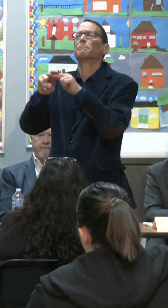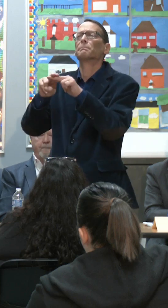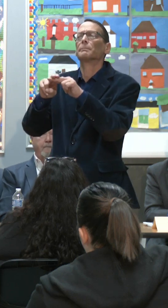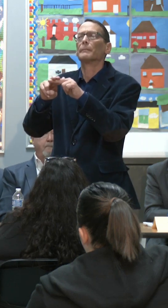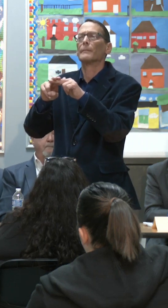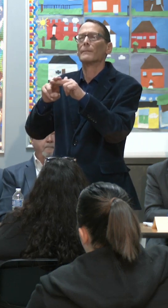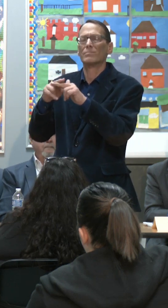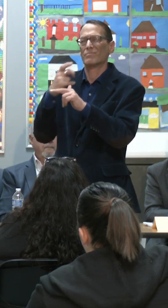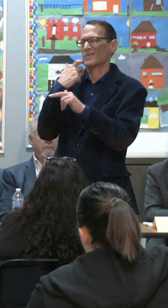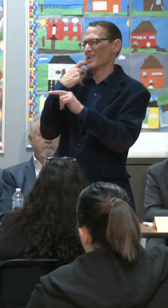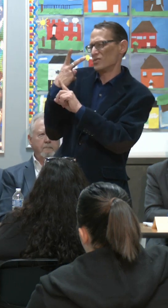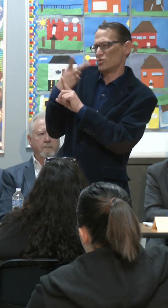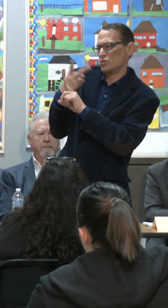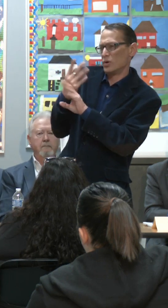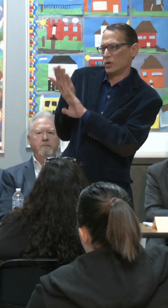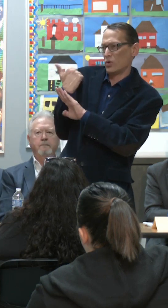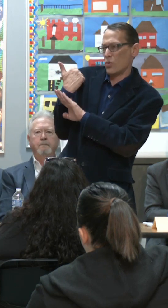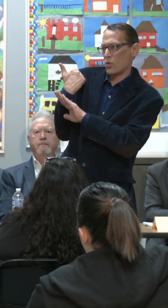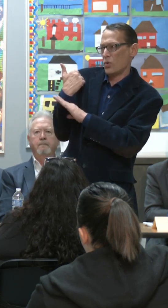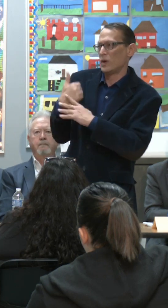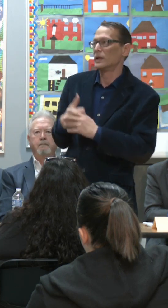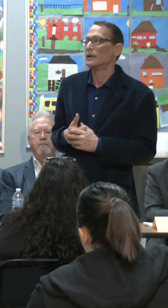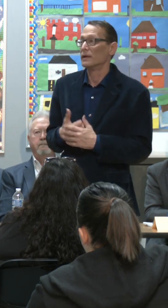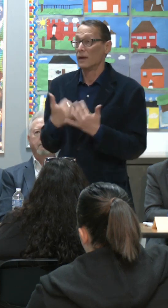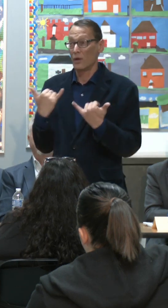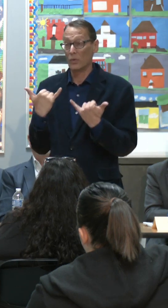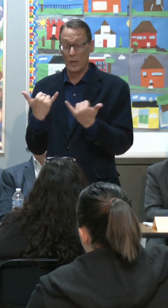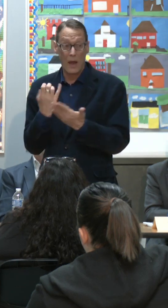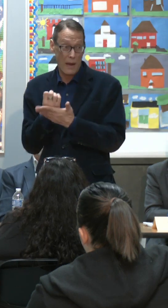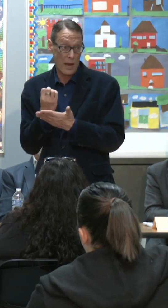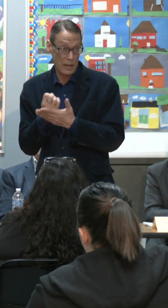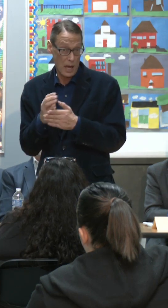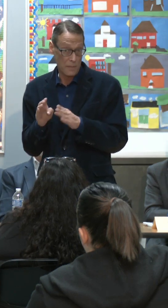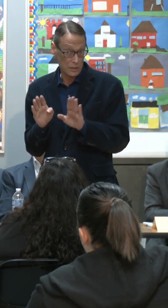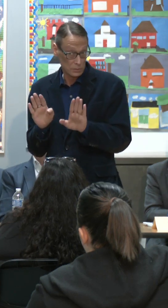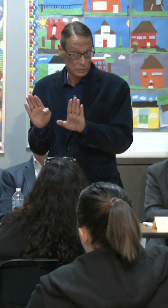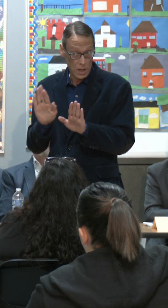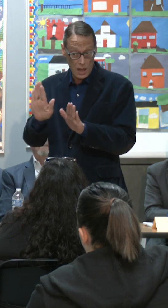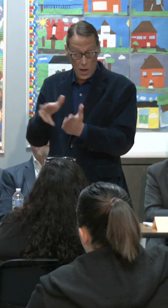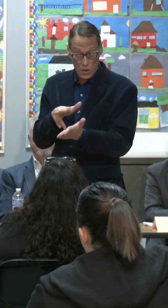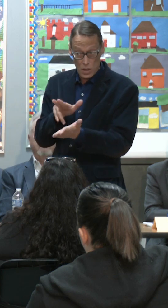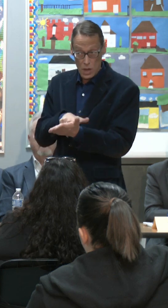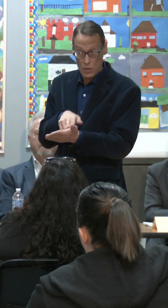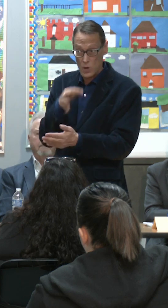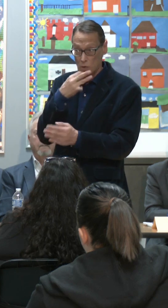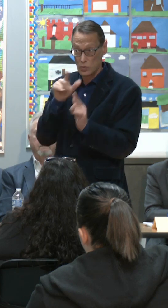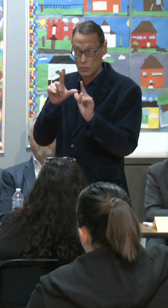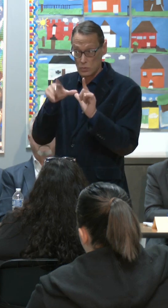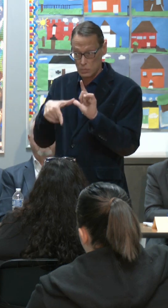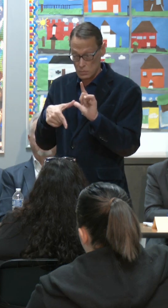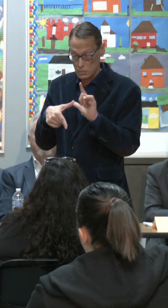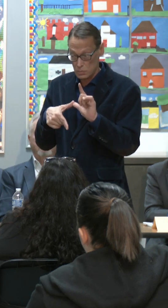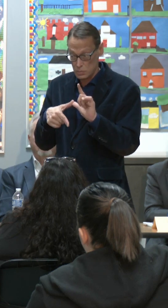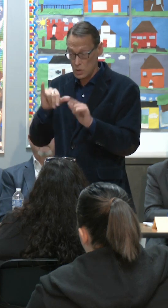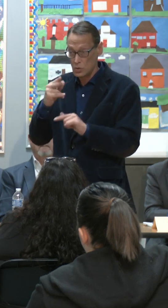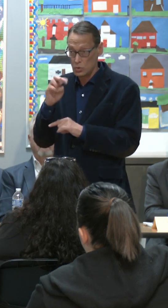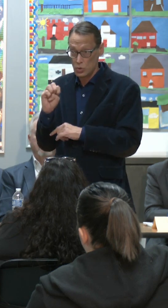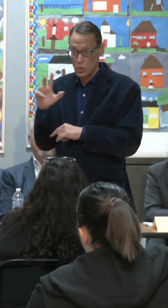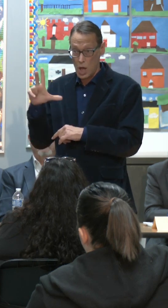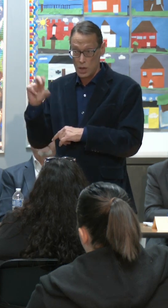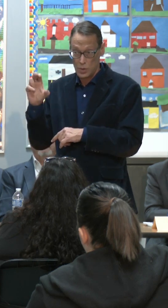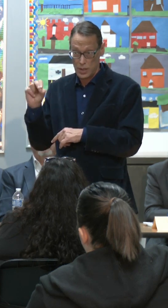that left St. Louis to go to other jurisdictions. I've sworn them back in. I just swore one back in last week. Well, I